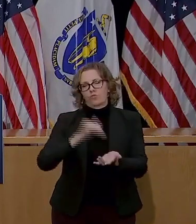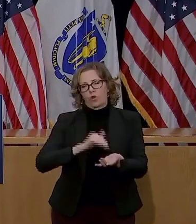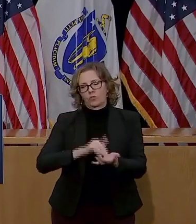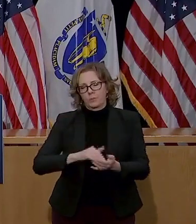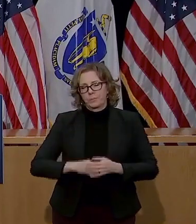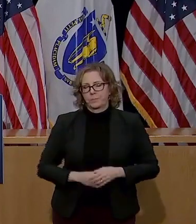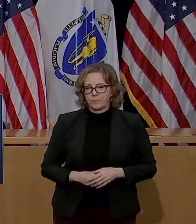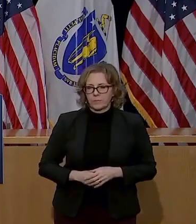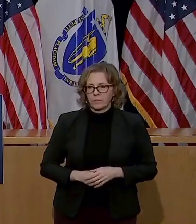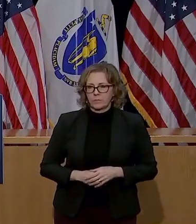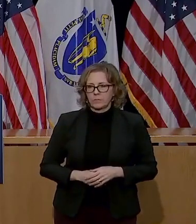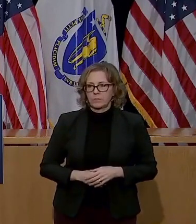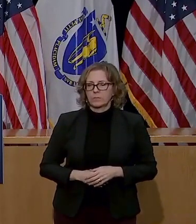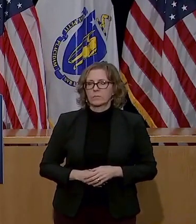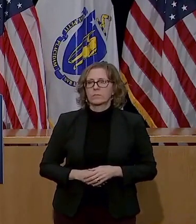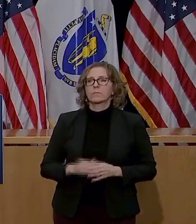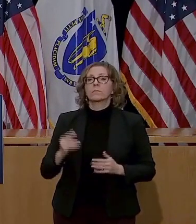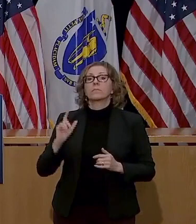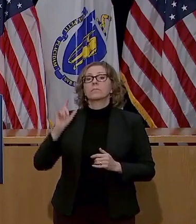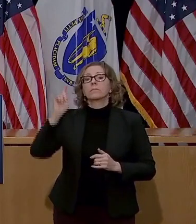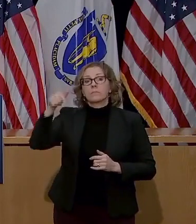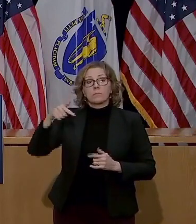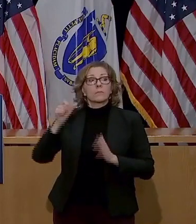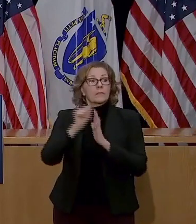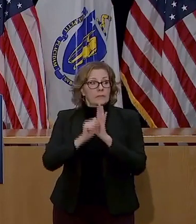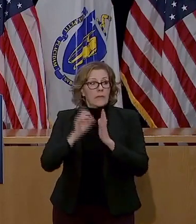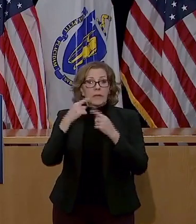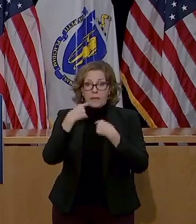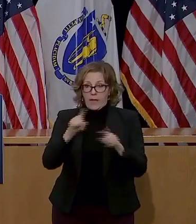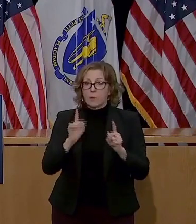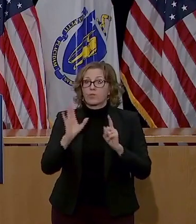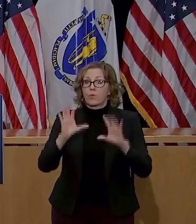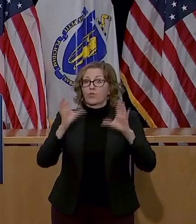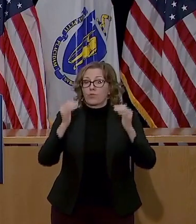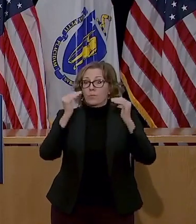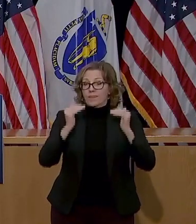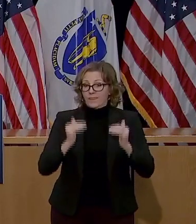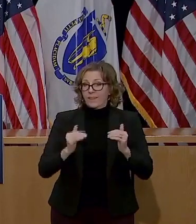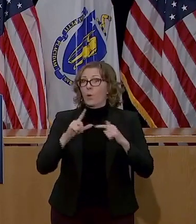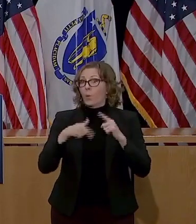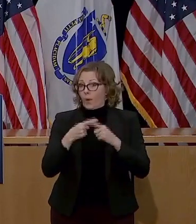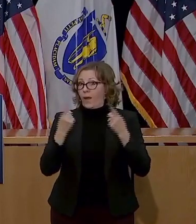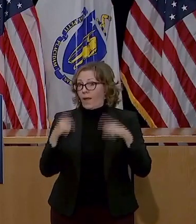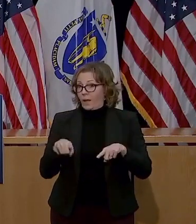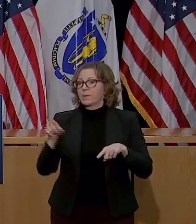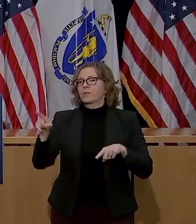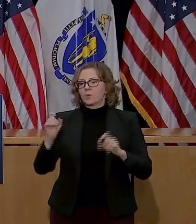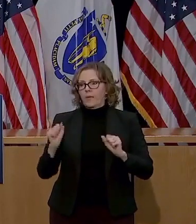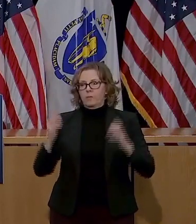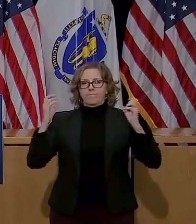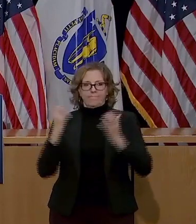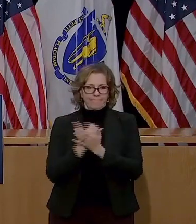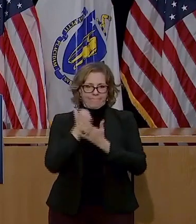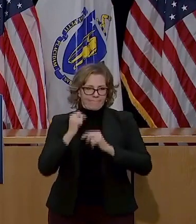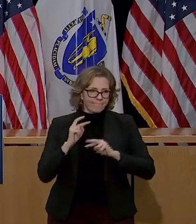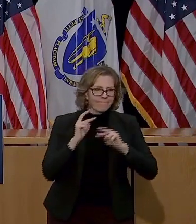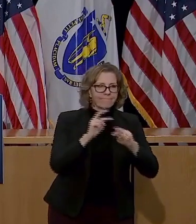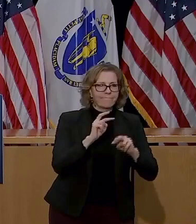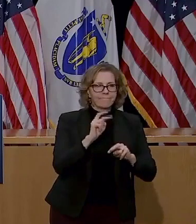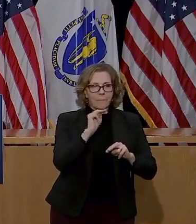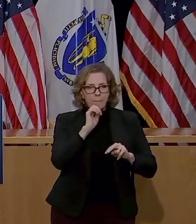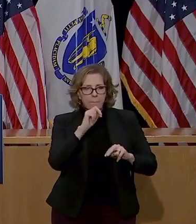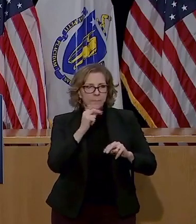state announces that your priority group is eligible, visit mass.gov/COVID vaccine and find an